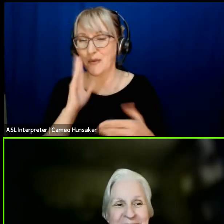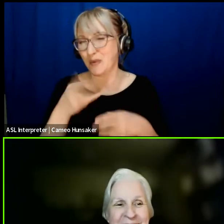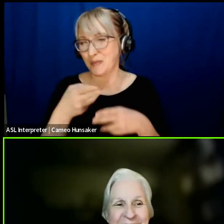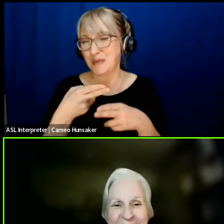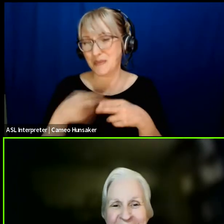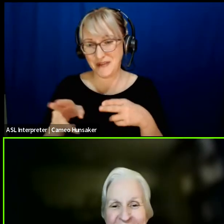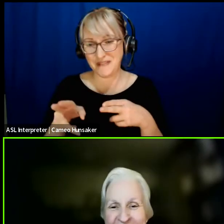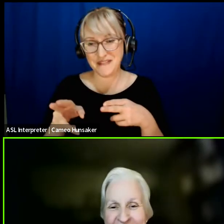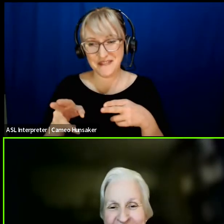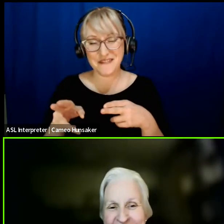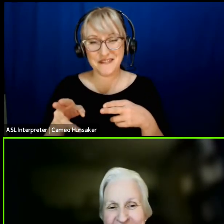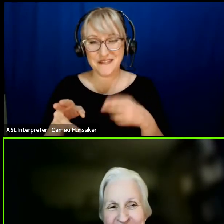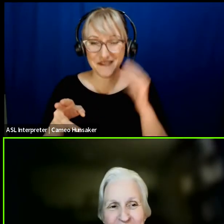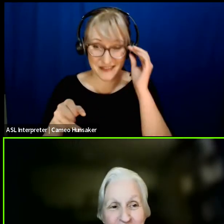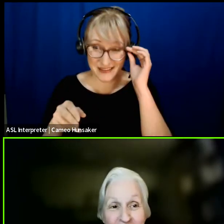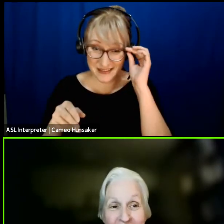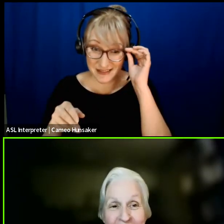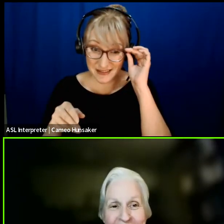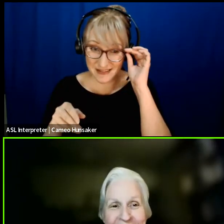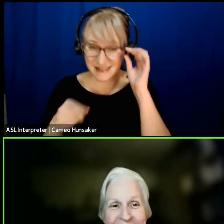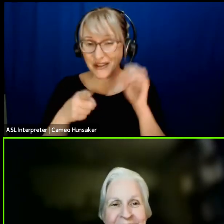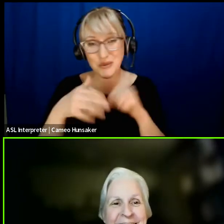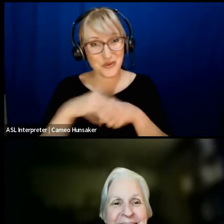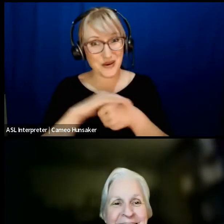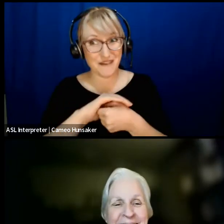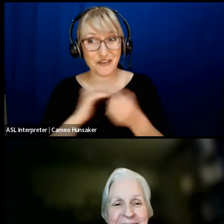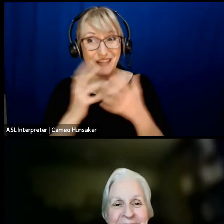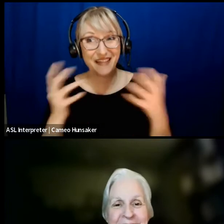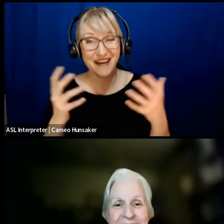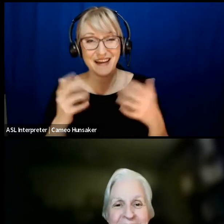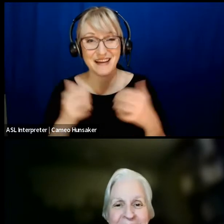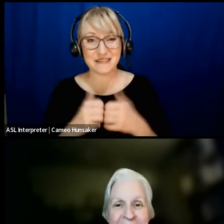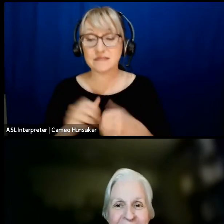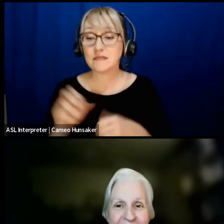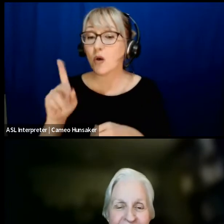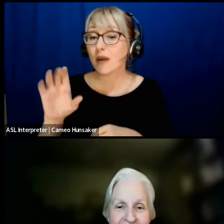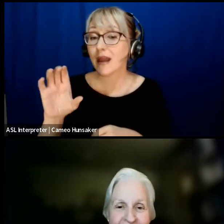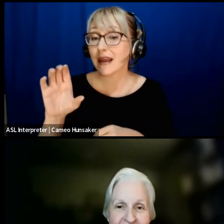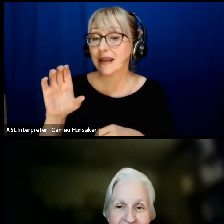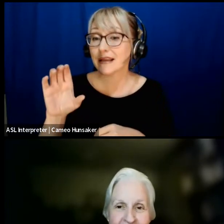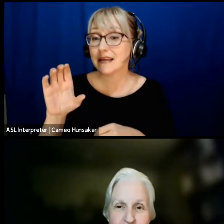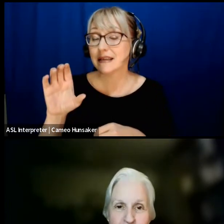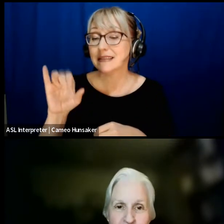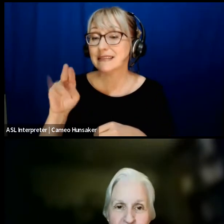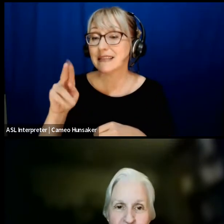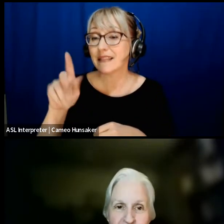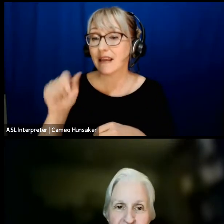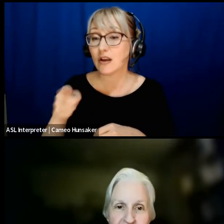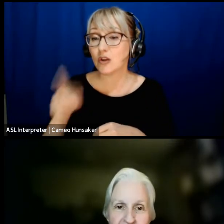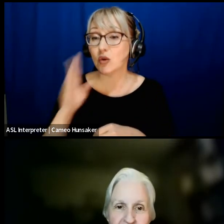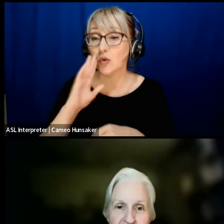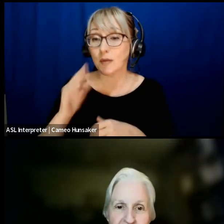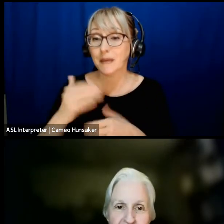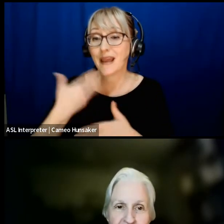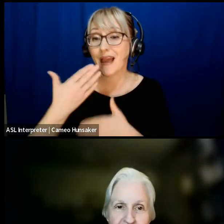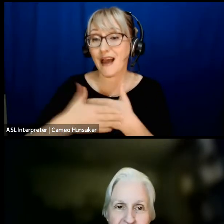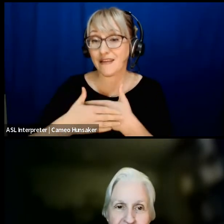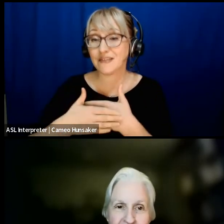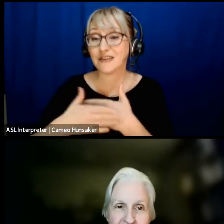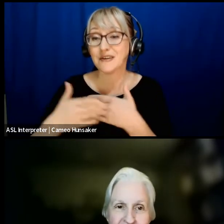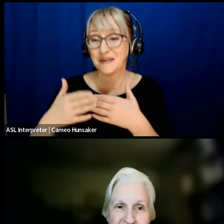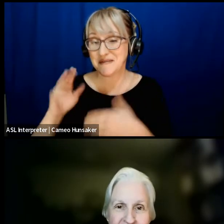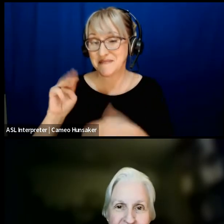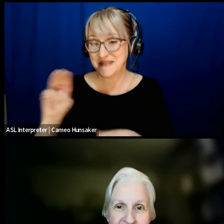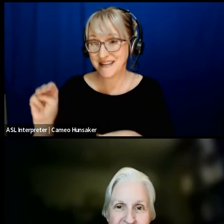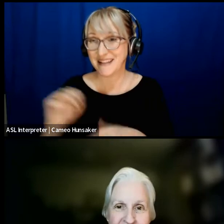because Okay. You covered a lot. Yeah. All right, Cynthia, we'll let you go right after Michelle. Okay. Okay,